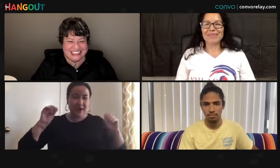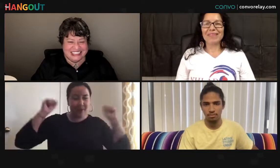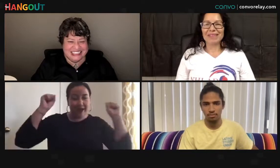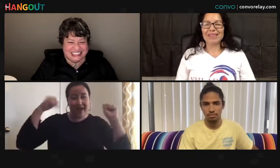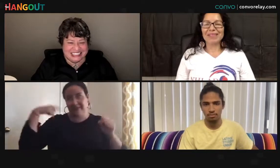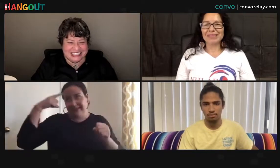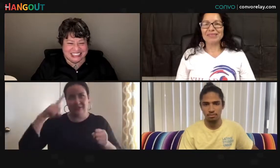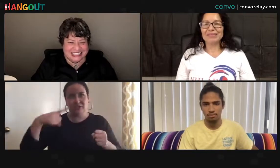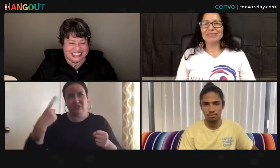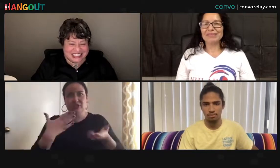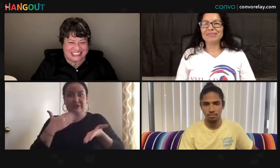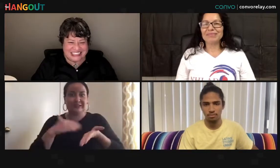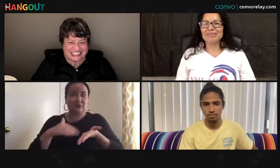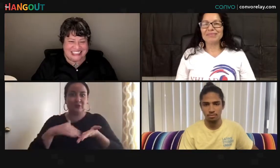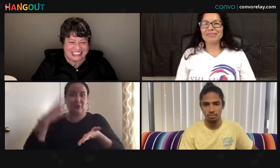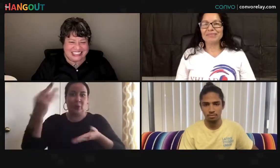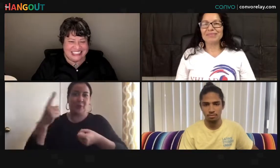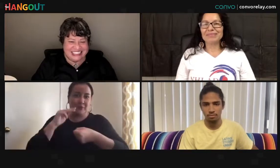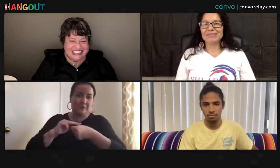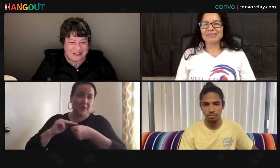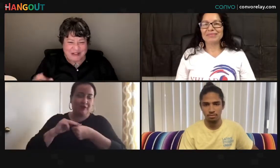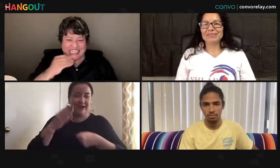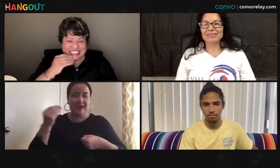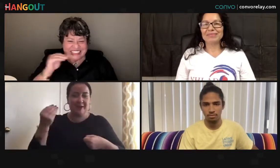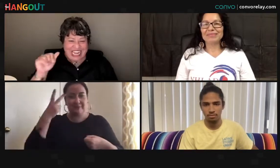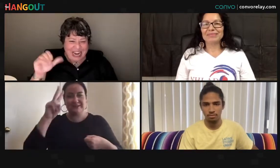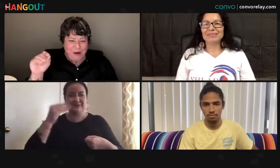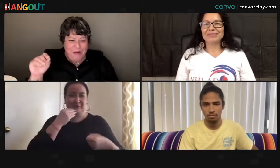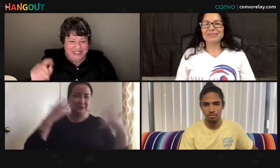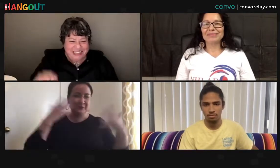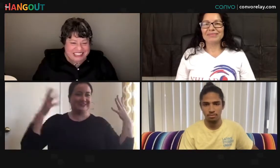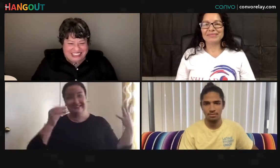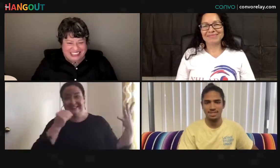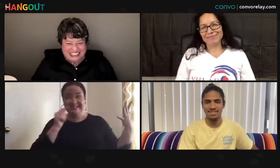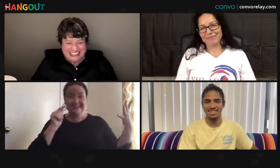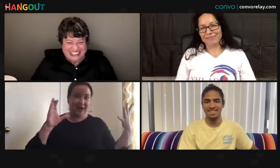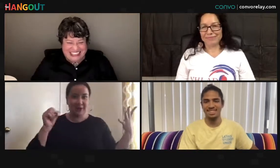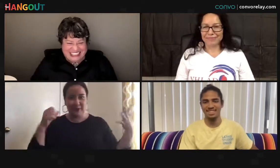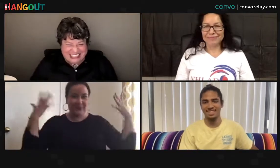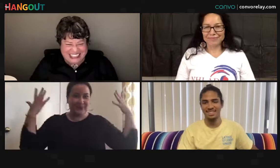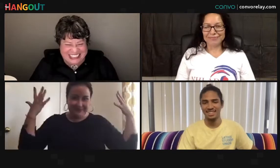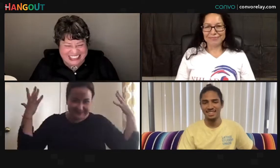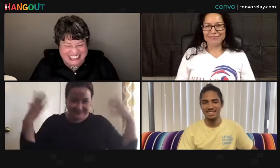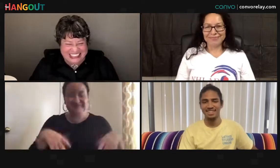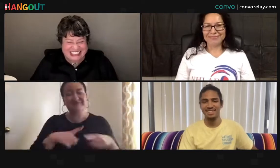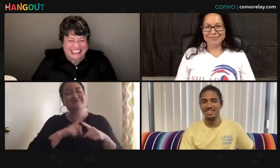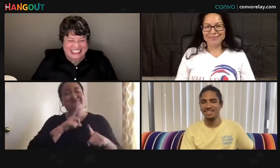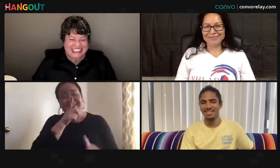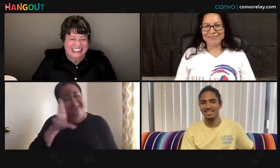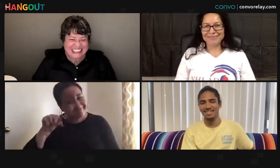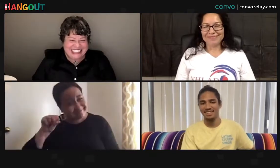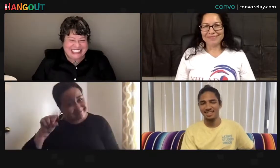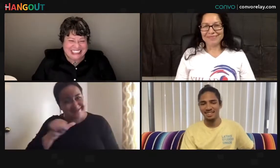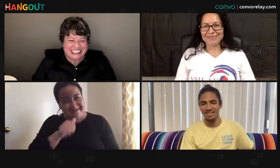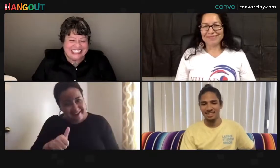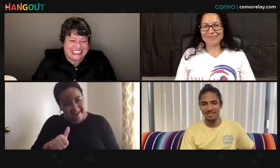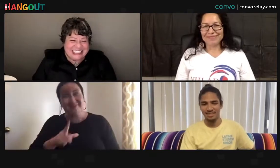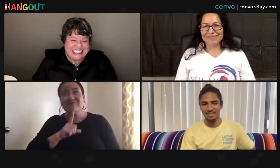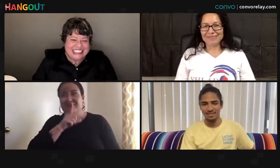people say, oh, Cinco de Mayo. And I think it's just a good excuse to go out to get Mexican Eat food, eat tacos. tacos, get a margarita. That's what